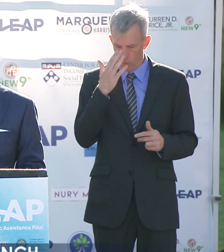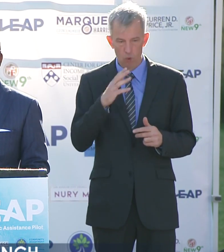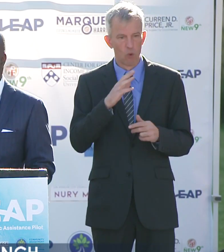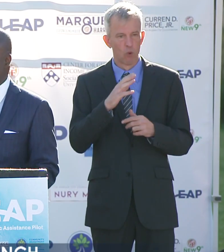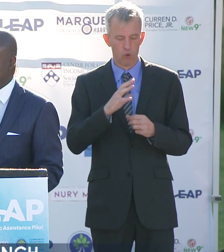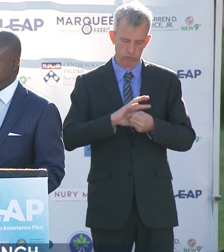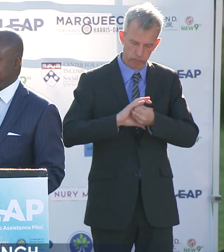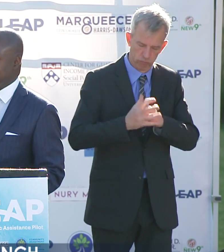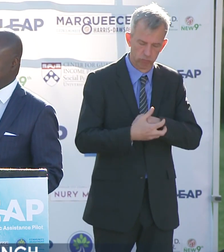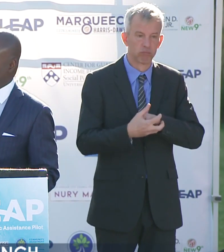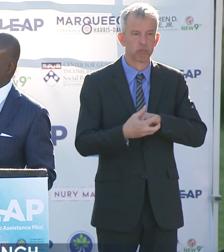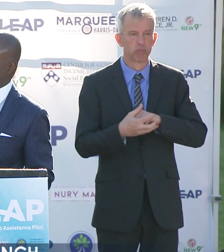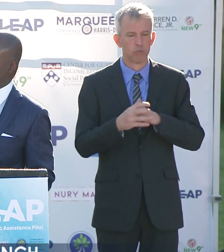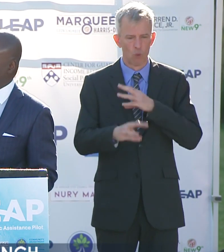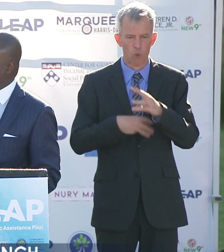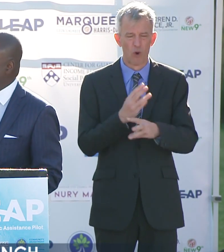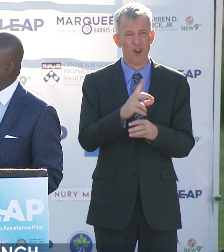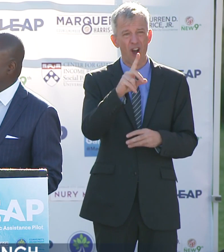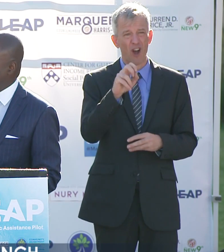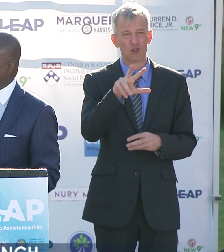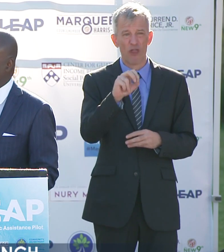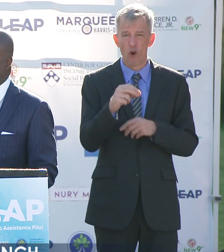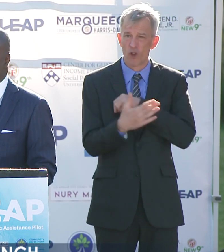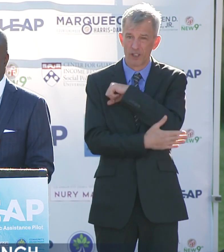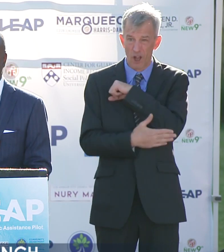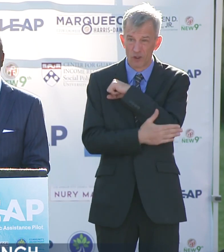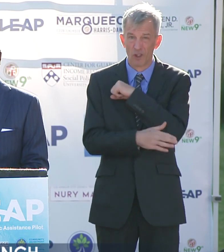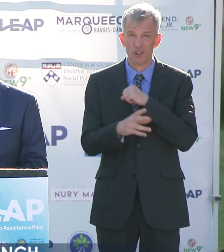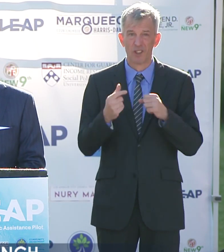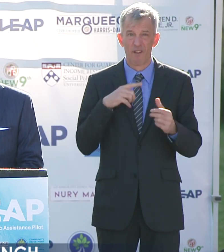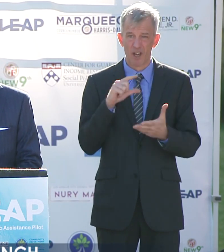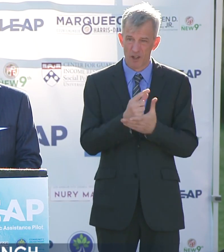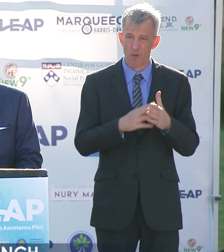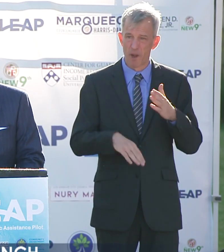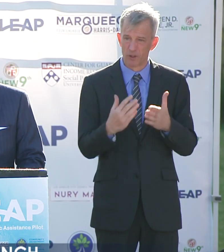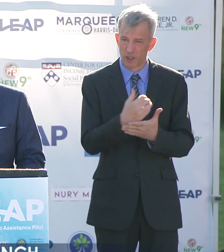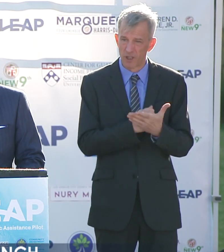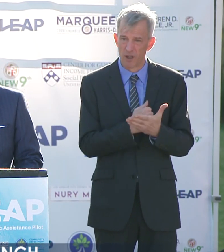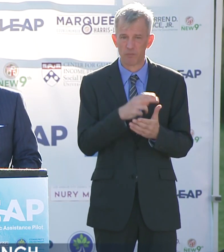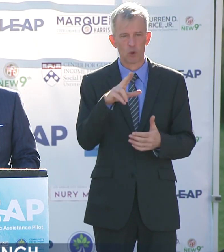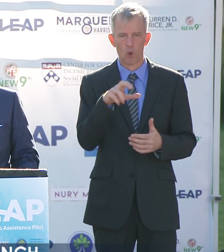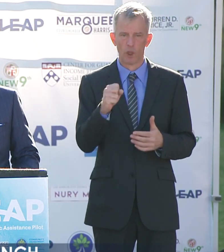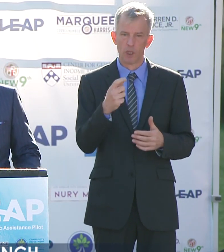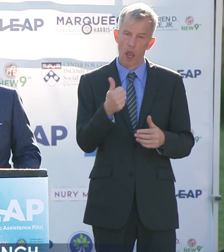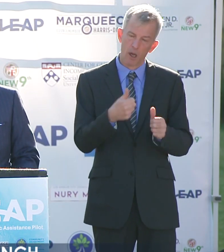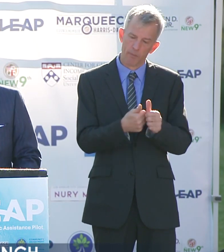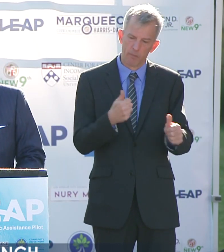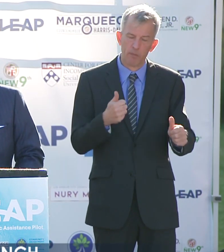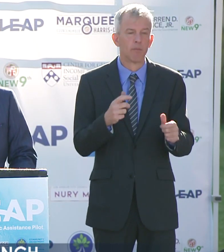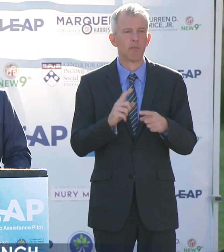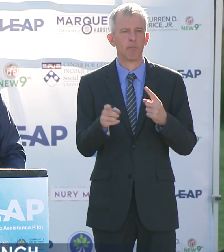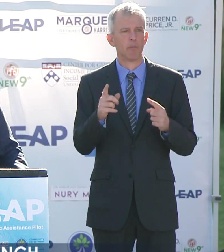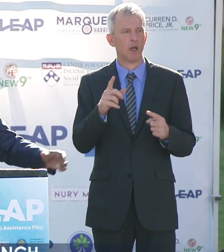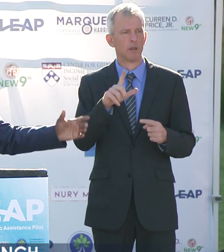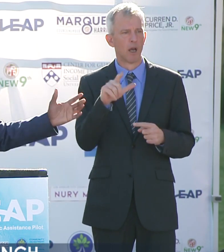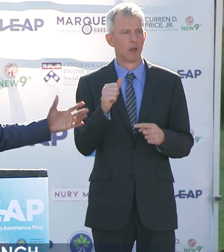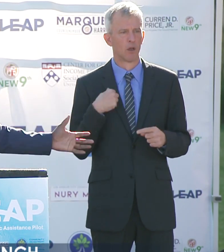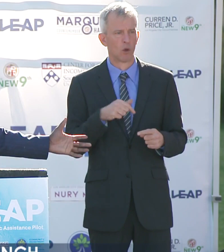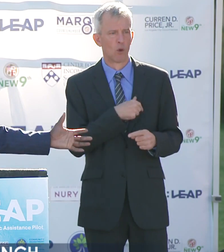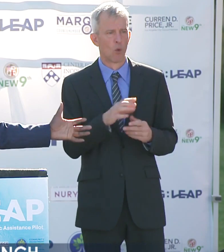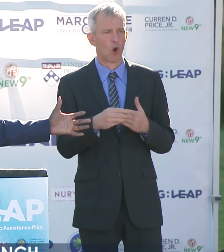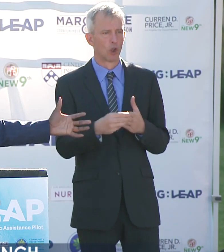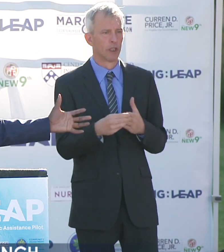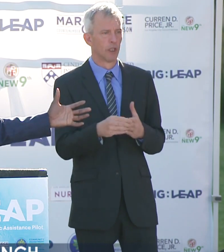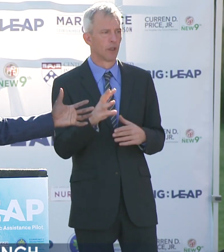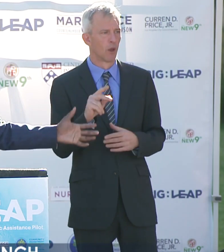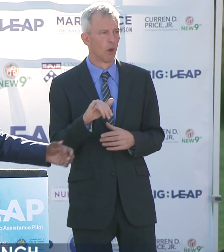this. The United States, unfortunately, is a little bit behind. I'm proud that here in Los Angeles, we are leading the way. When Councilman Price put